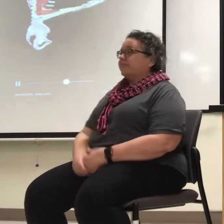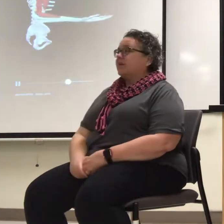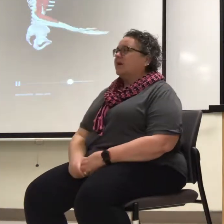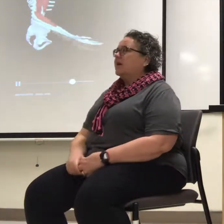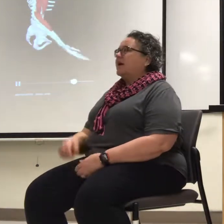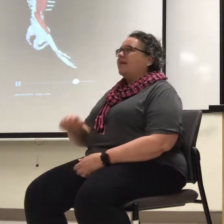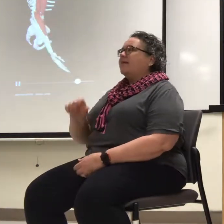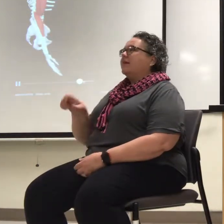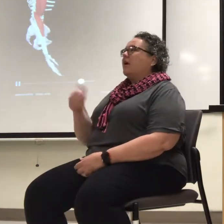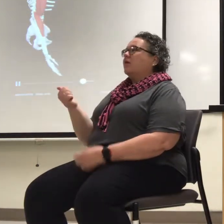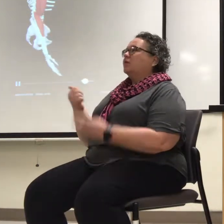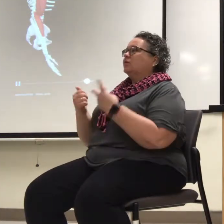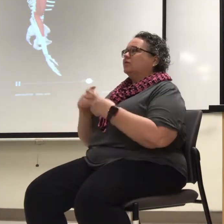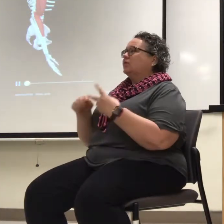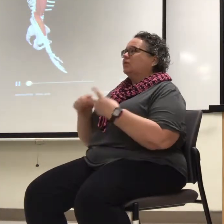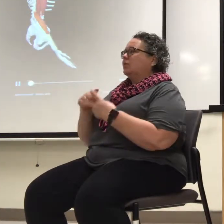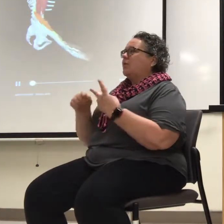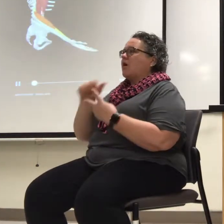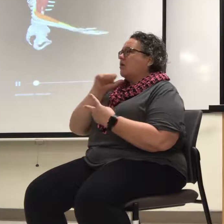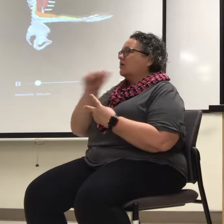they're extensors of the wrist.